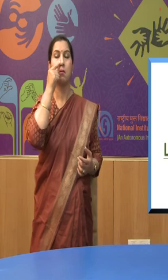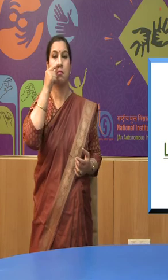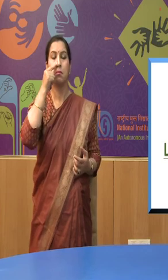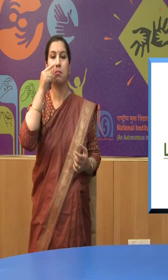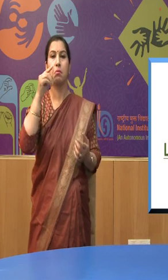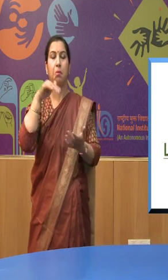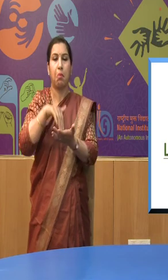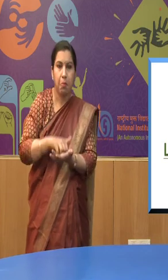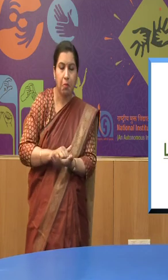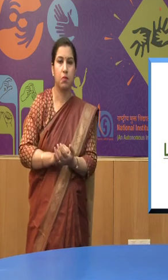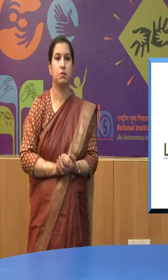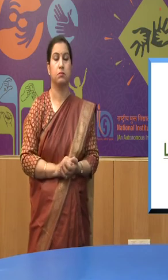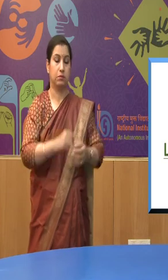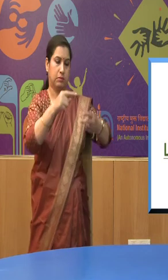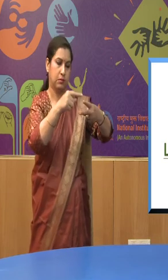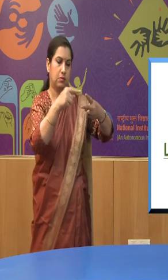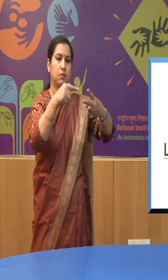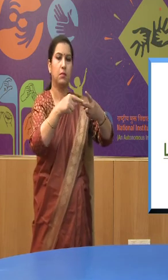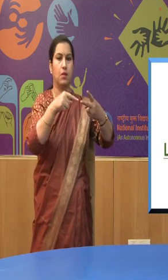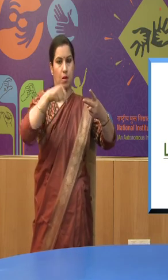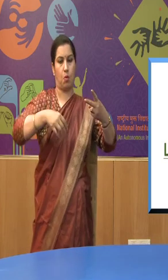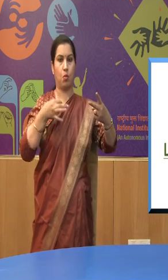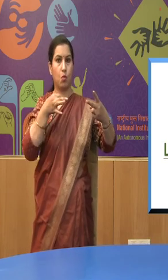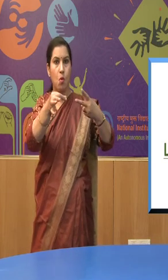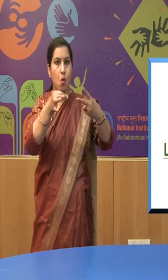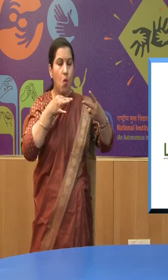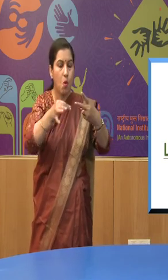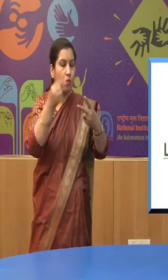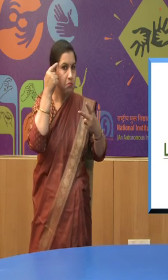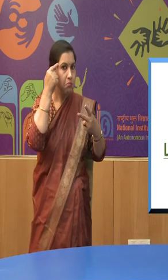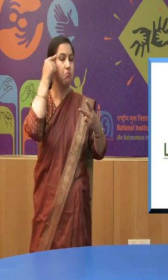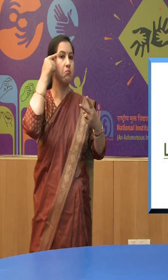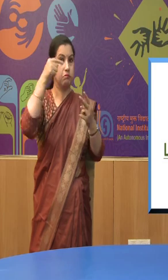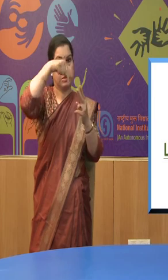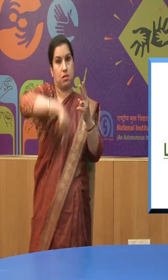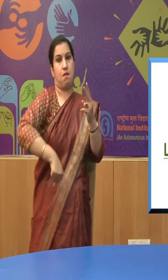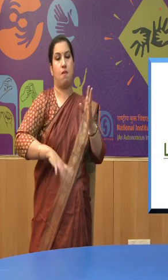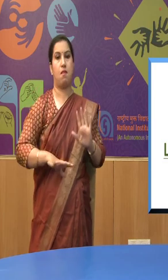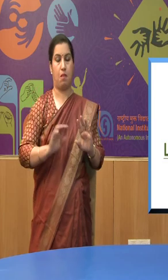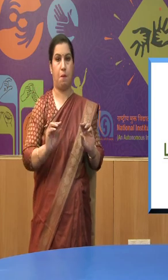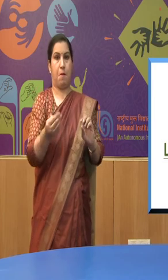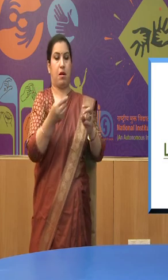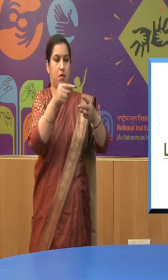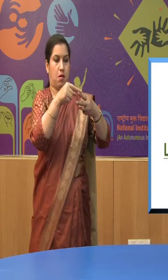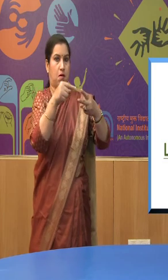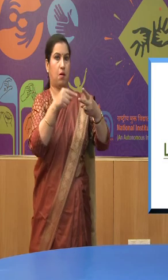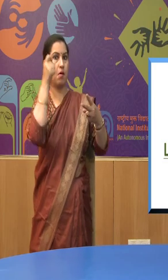Now let us discuss them one by one in detail so that we can understand this in a better way.